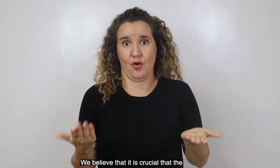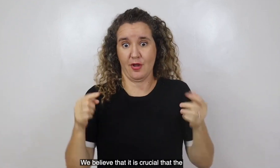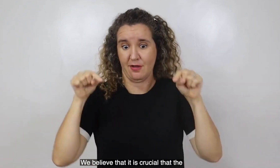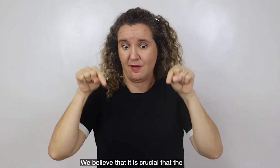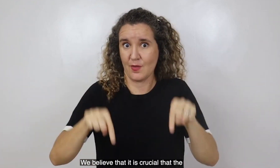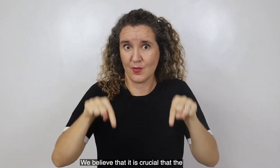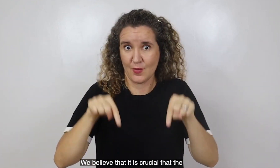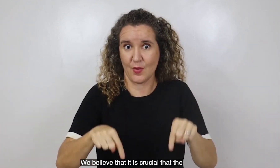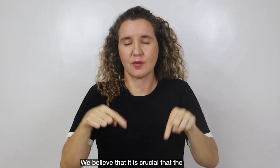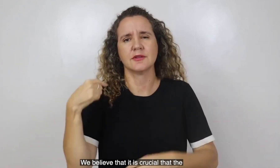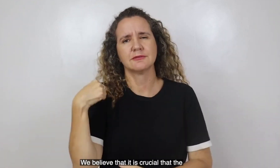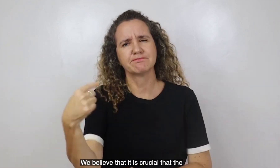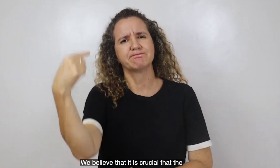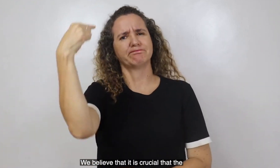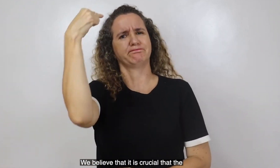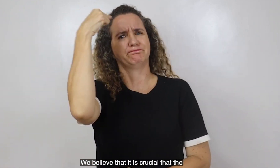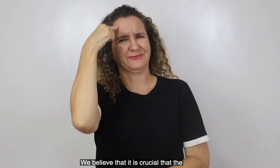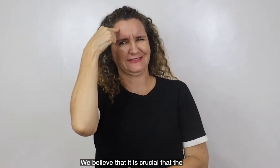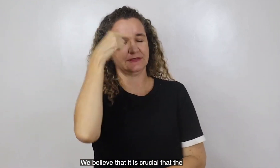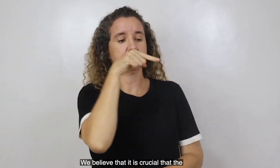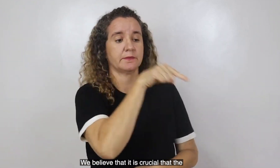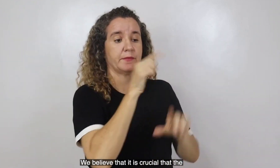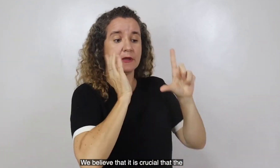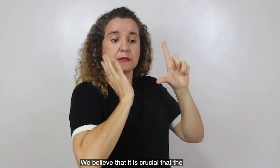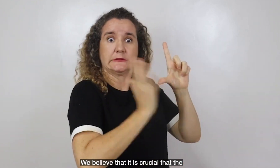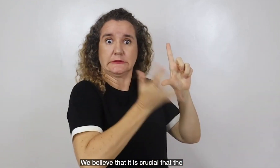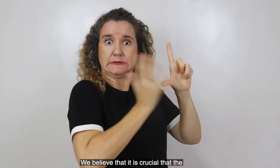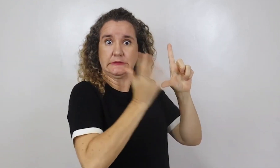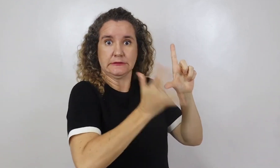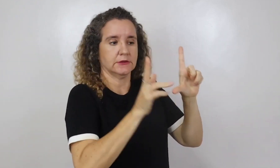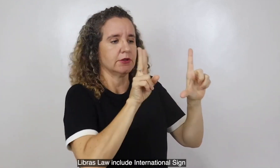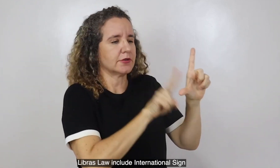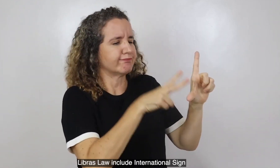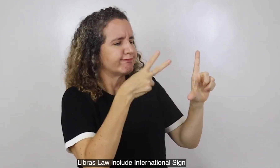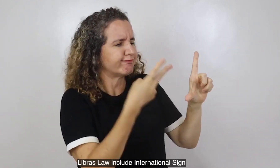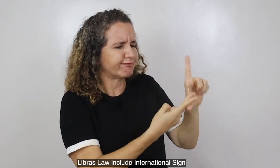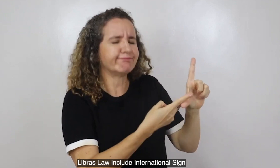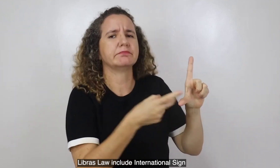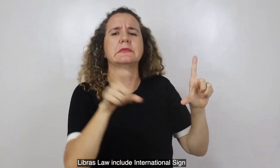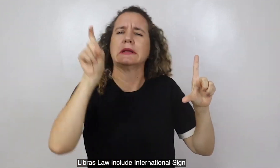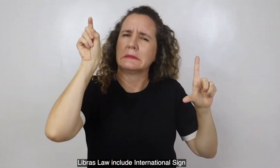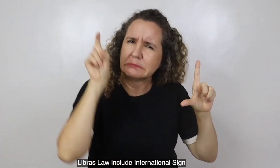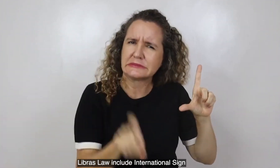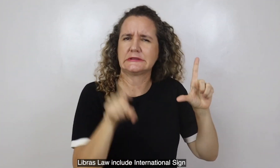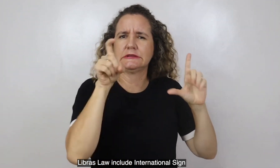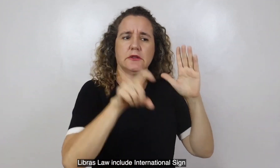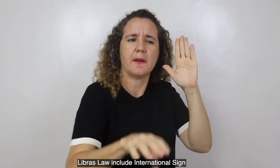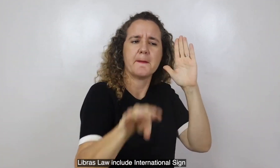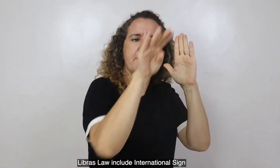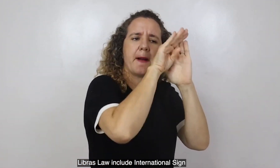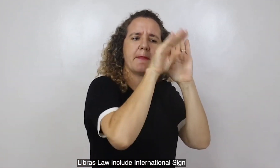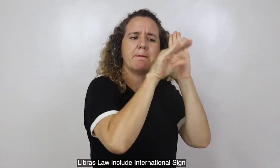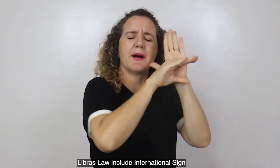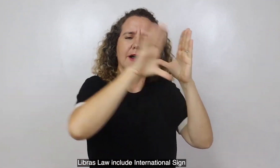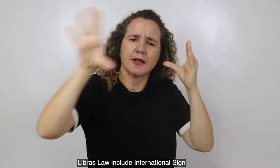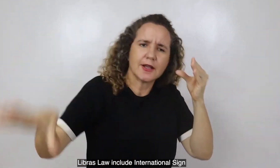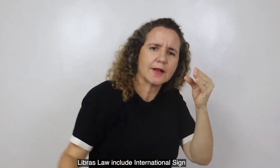We believe that it is crucial that the Libris law includes International Sign,